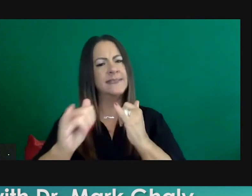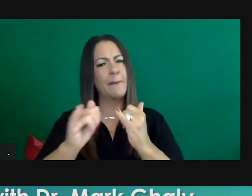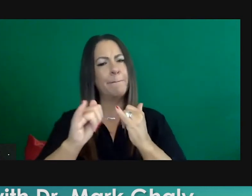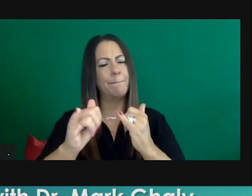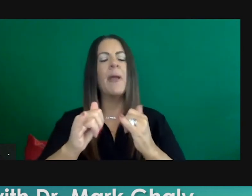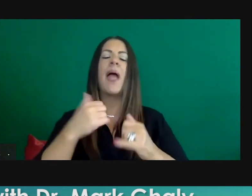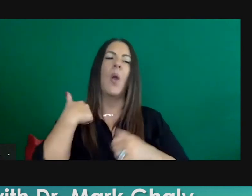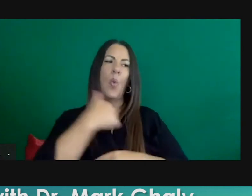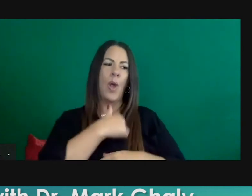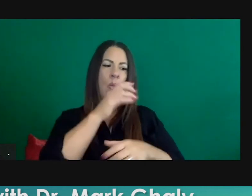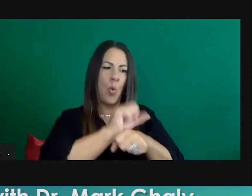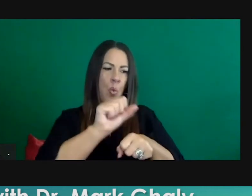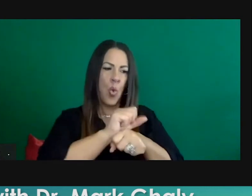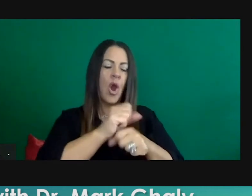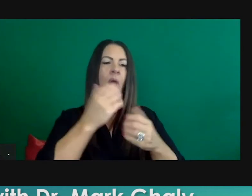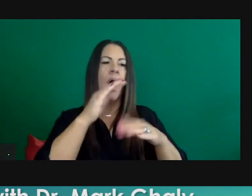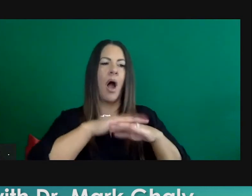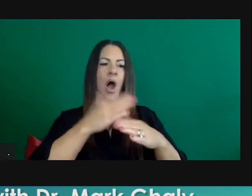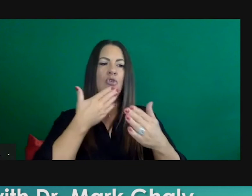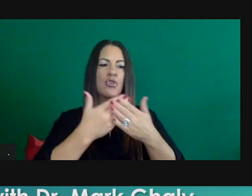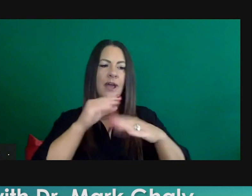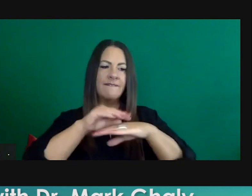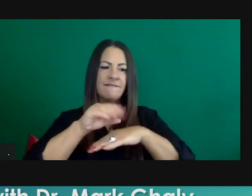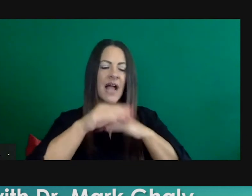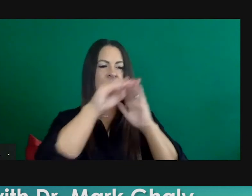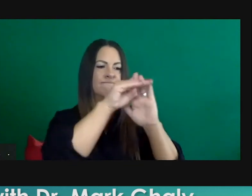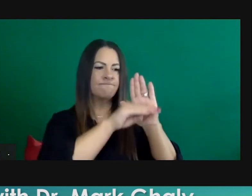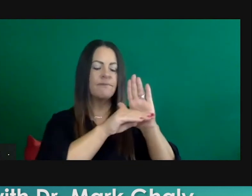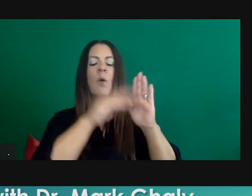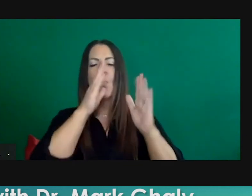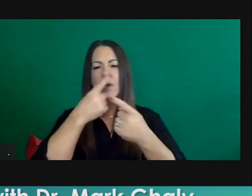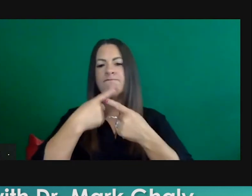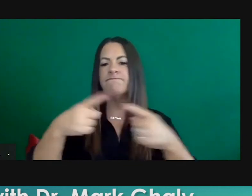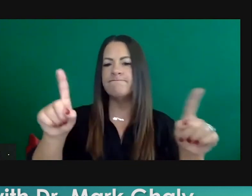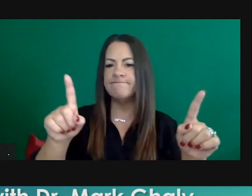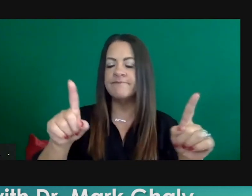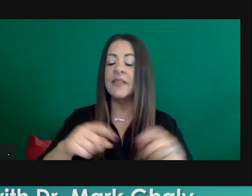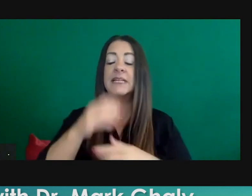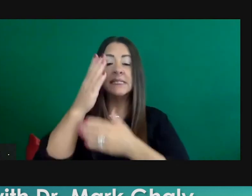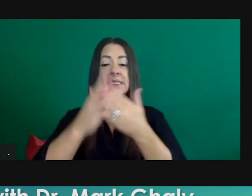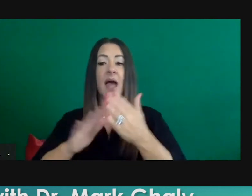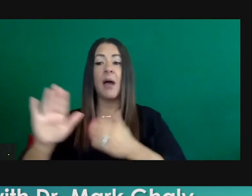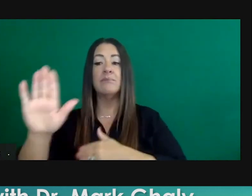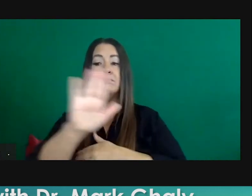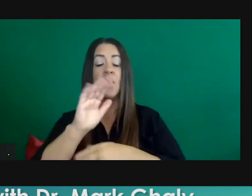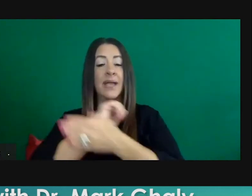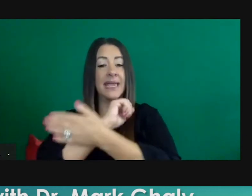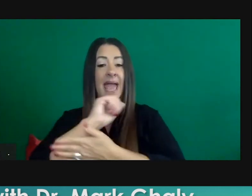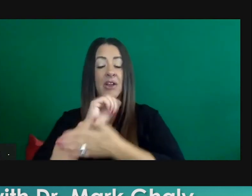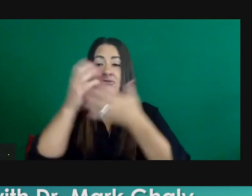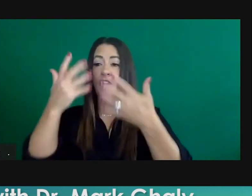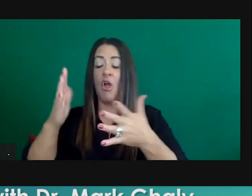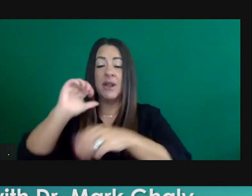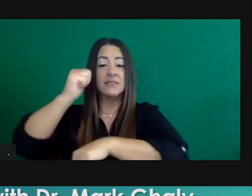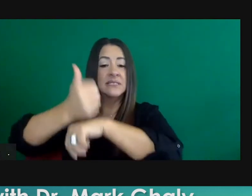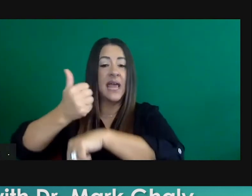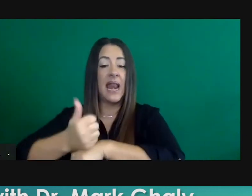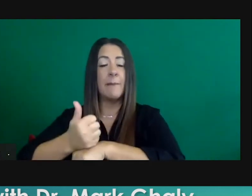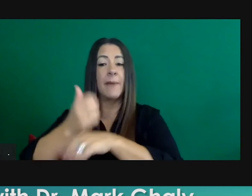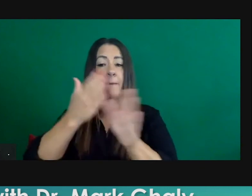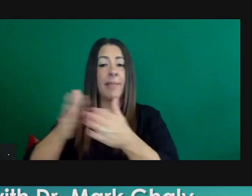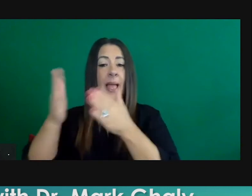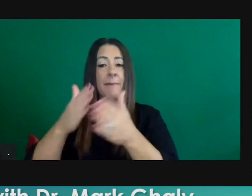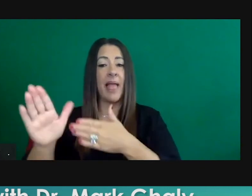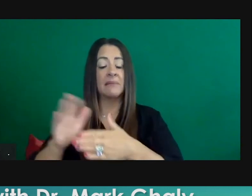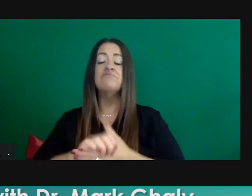clear guidance. I know some counties are already putting some guidance out there, helping their communities think about it. And we're